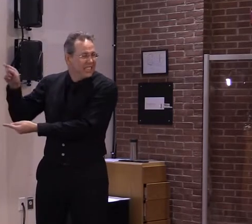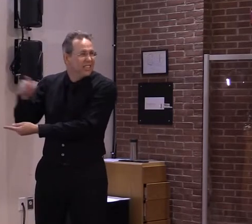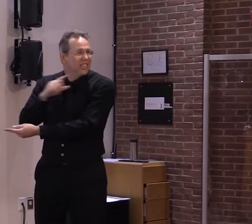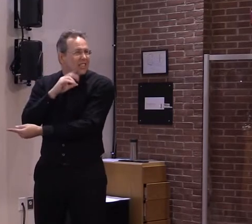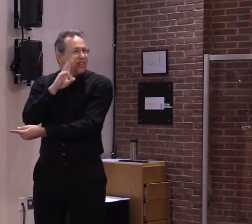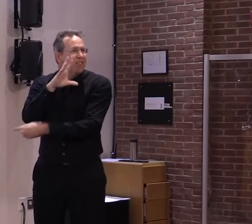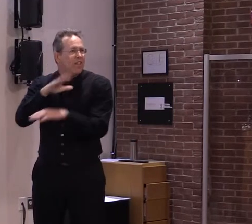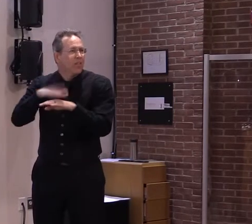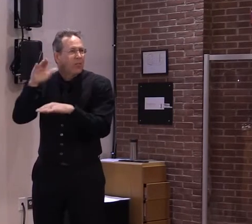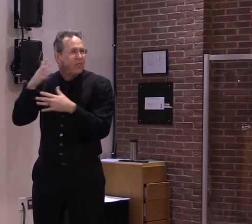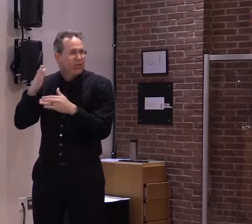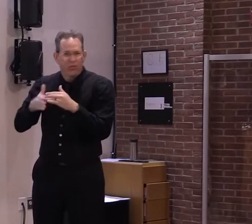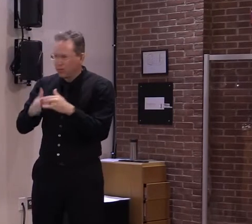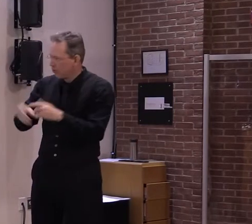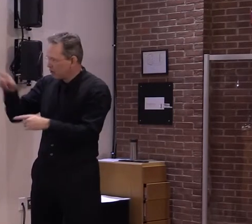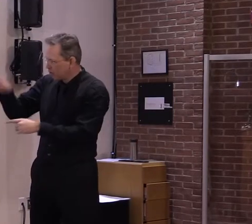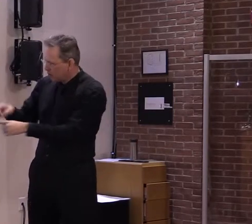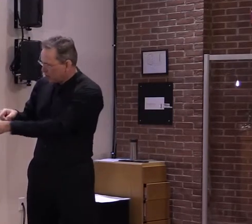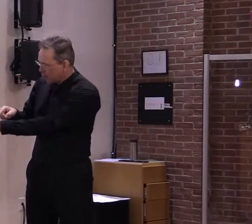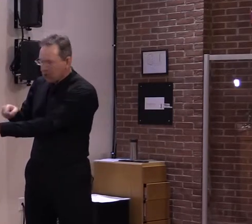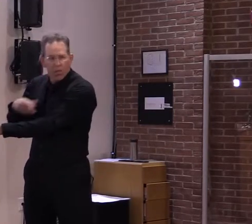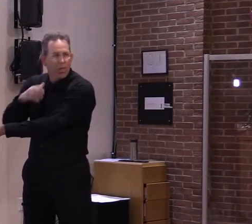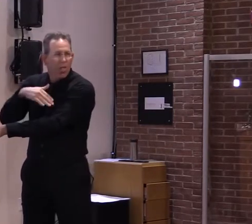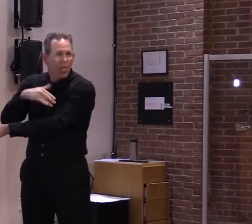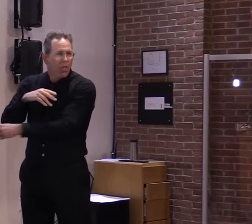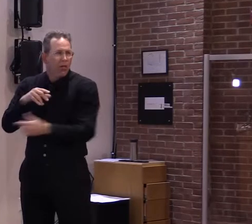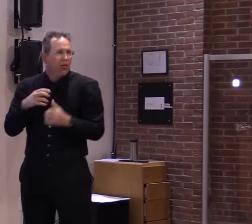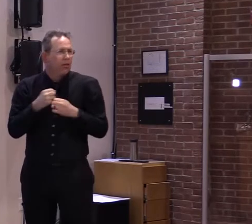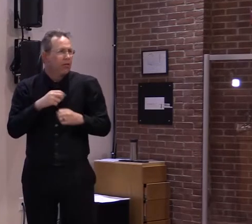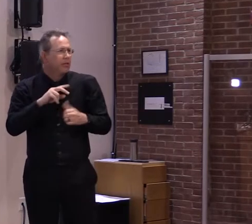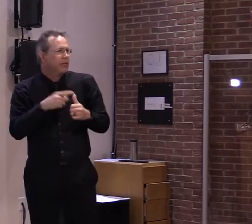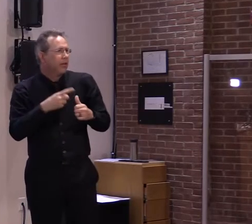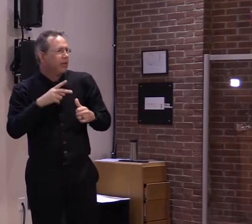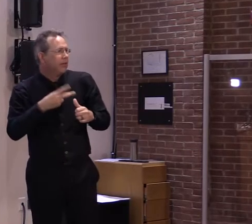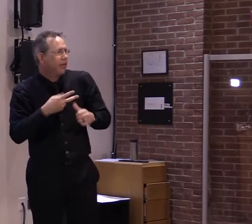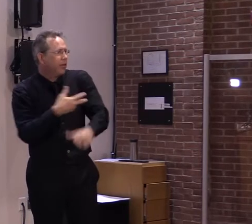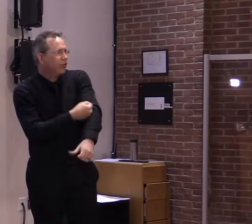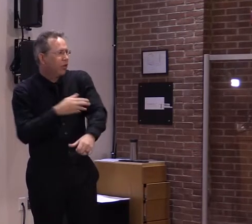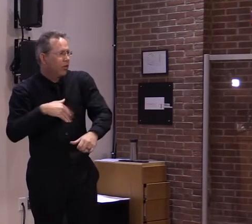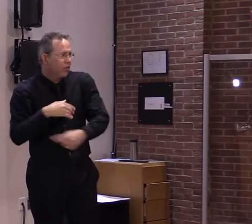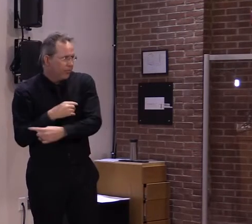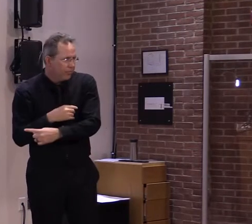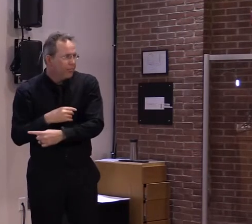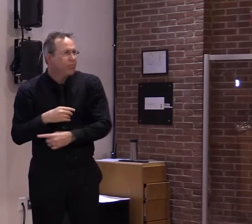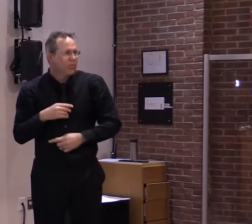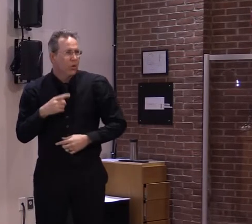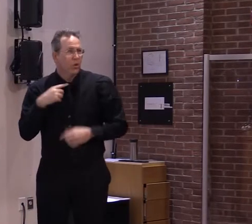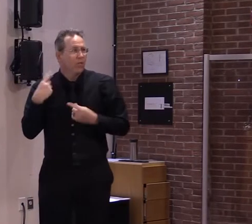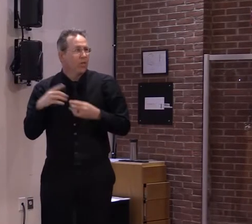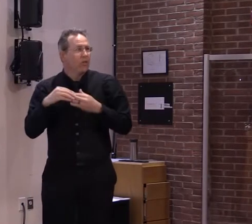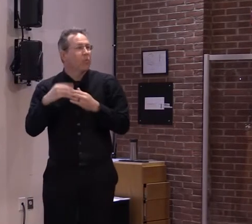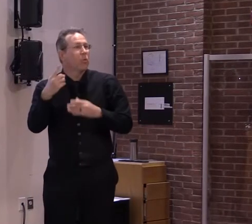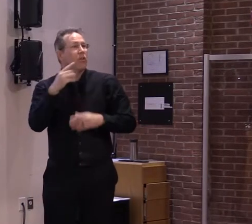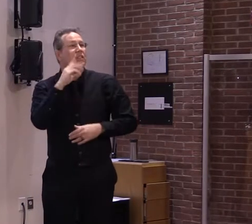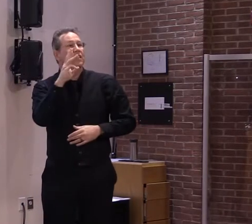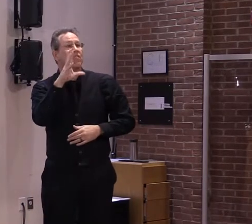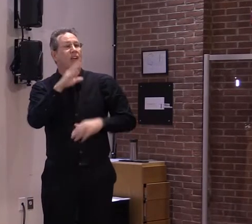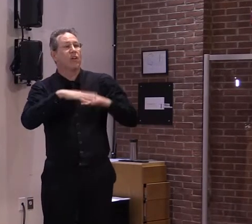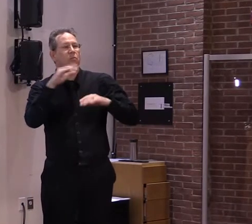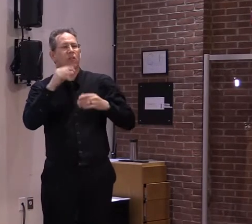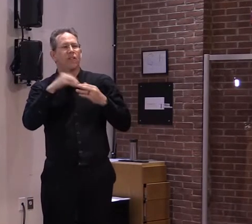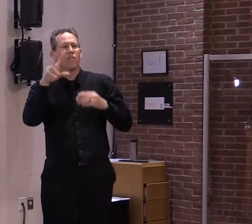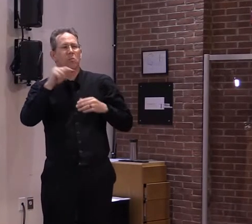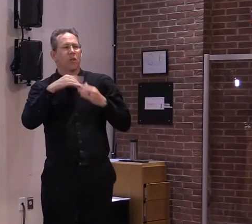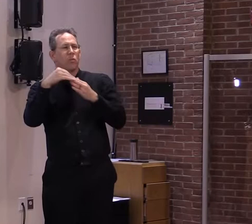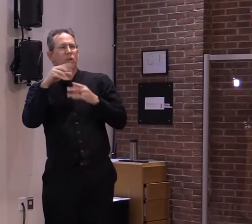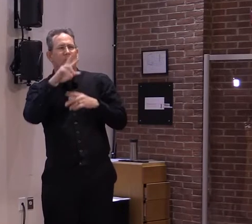vaccination. We also rank fourth now in terms of total doses administered and eighth in terms of the percent of our